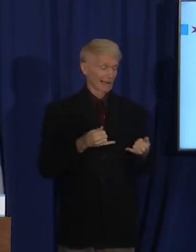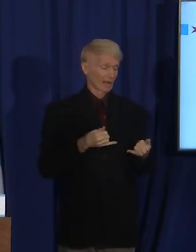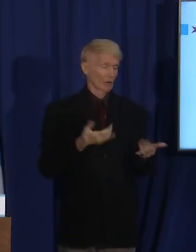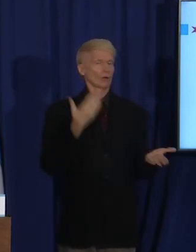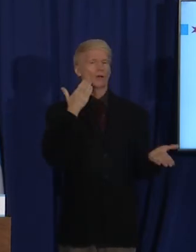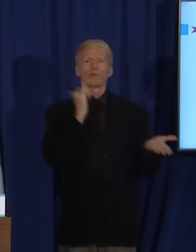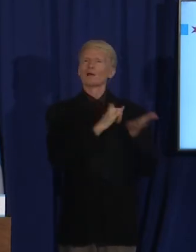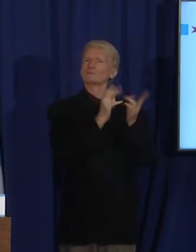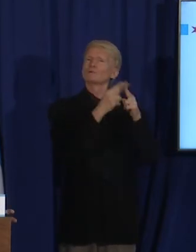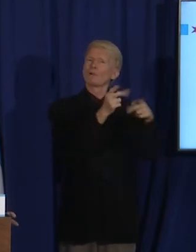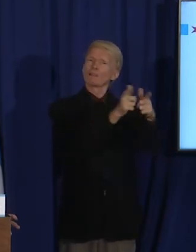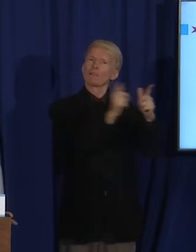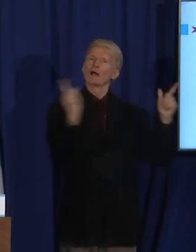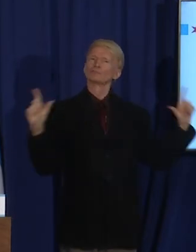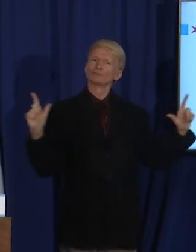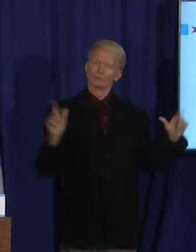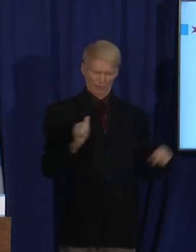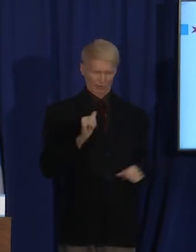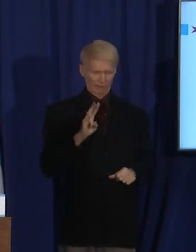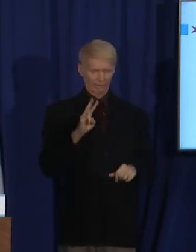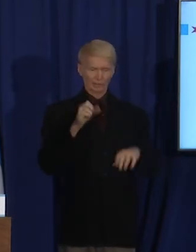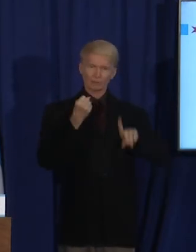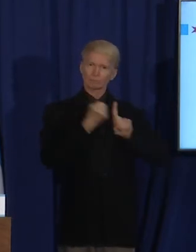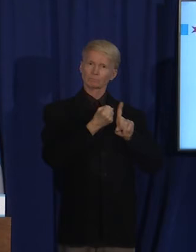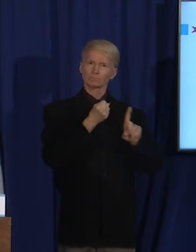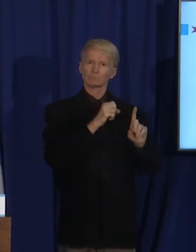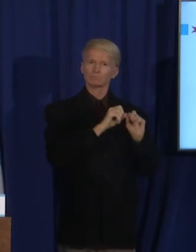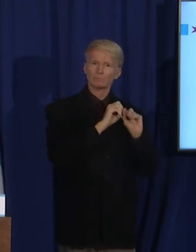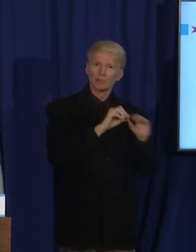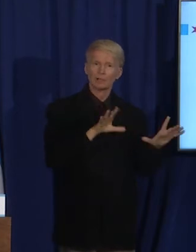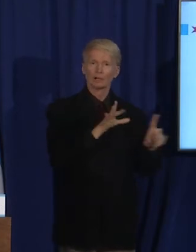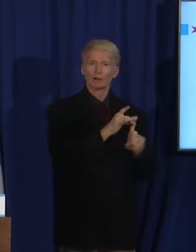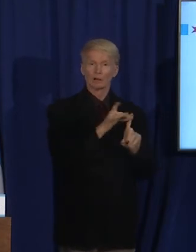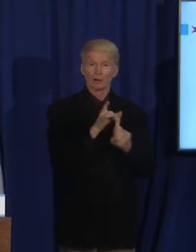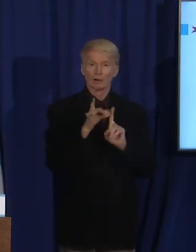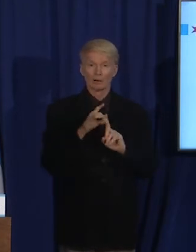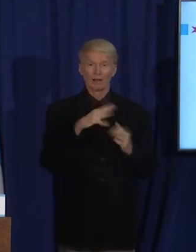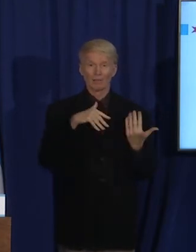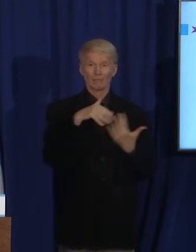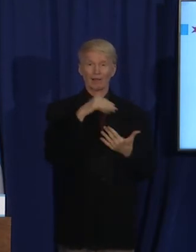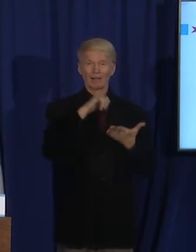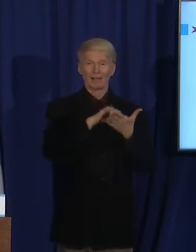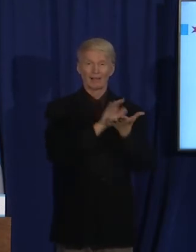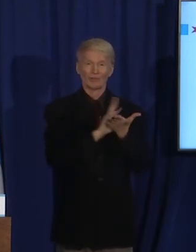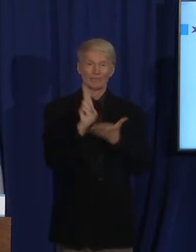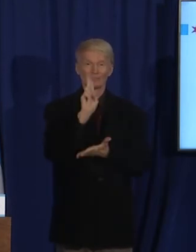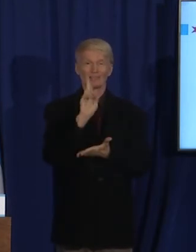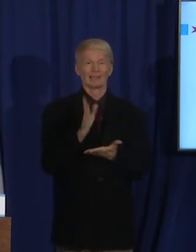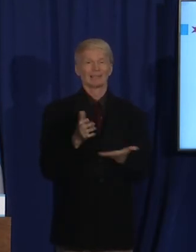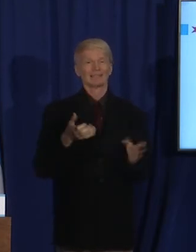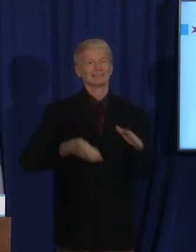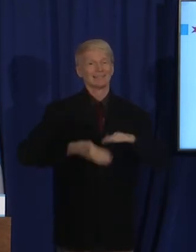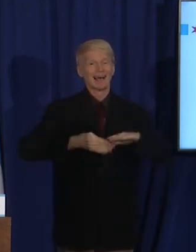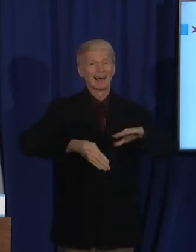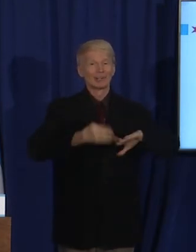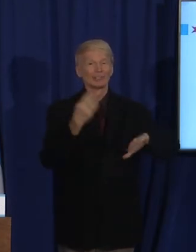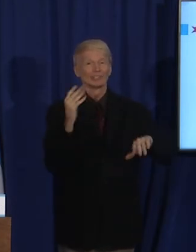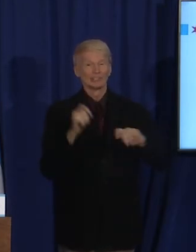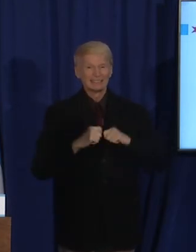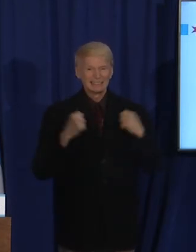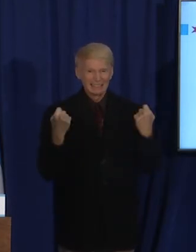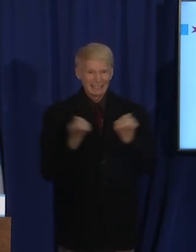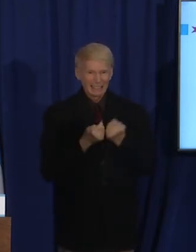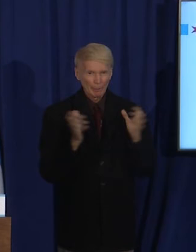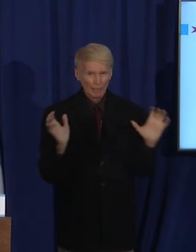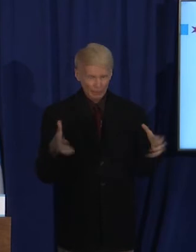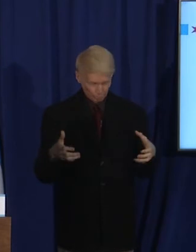fairly large outbreak in Chicago. 17 cases among the men's and women's university soccer teams. And when the team went in